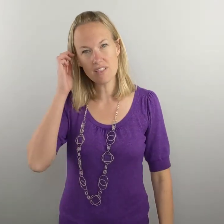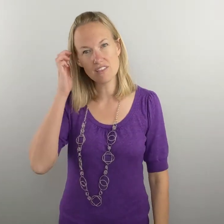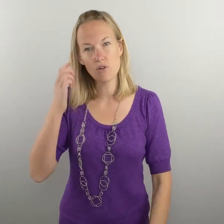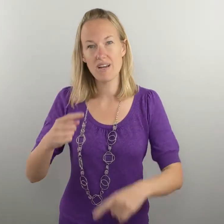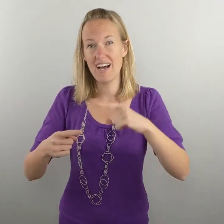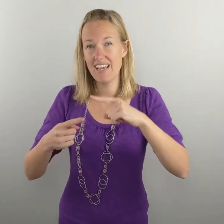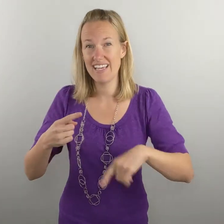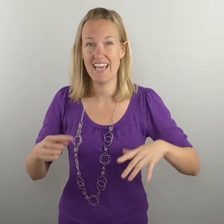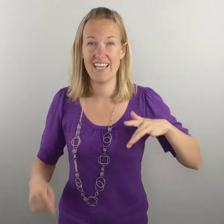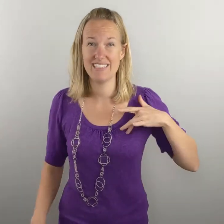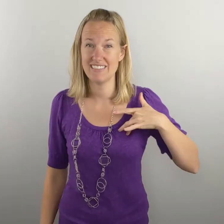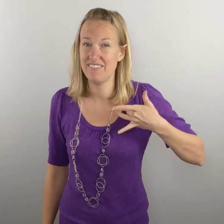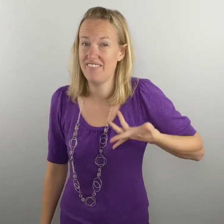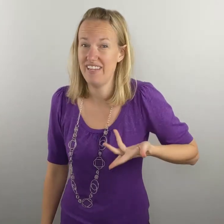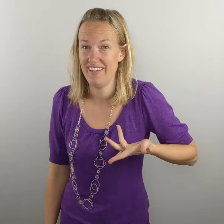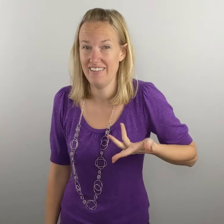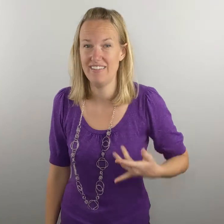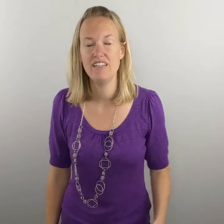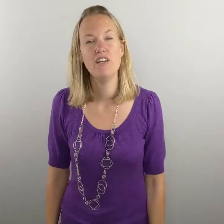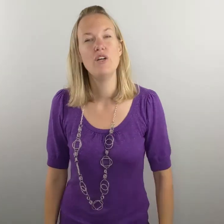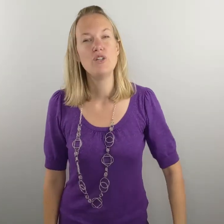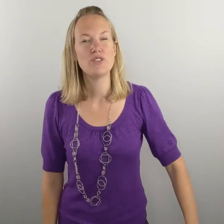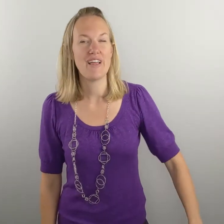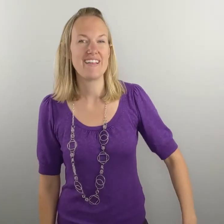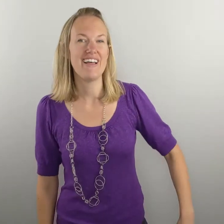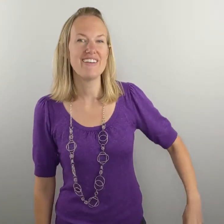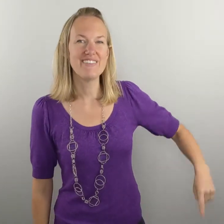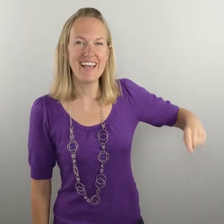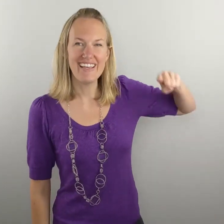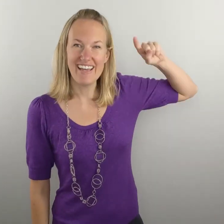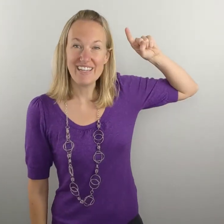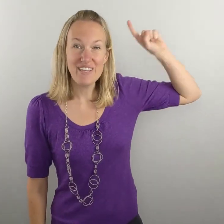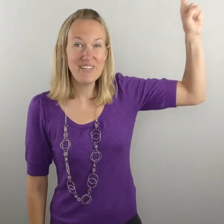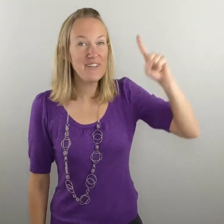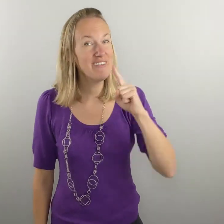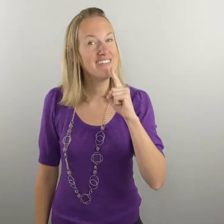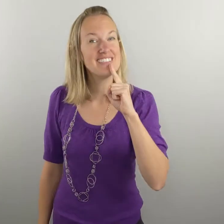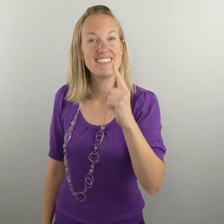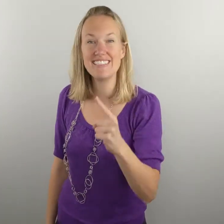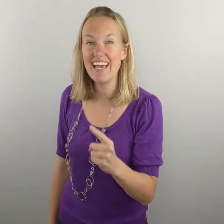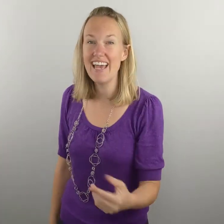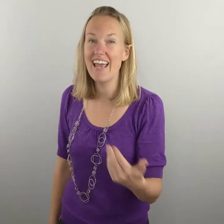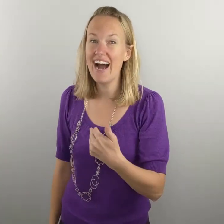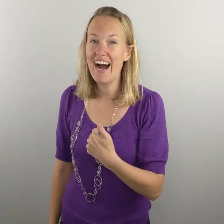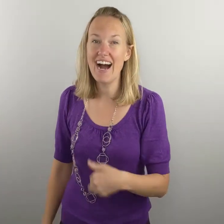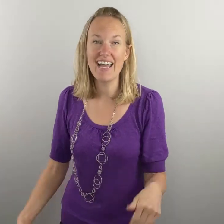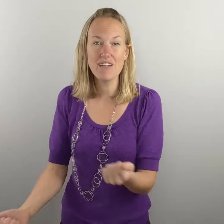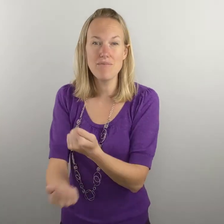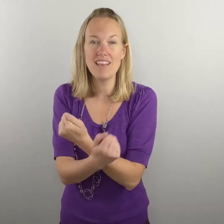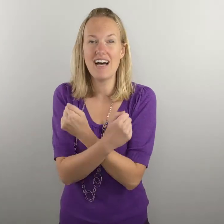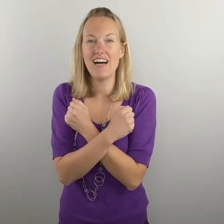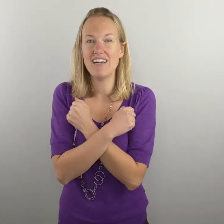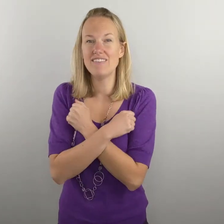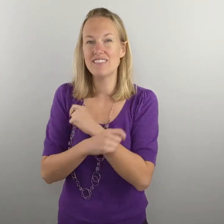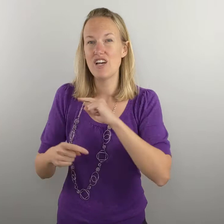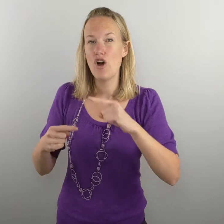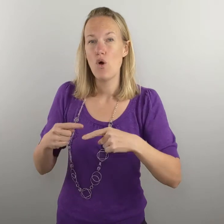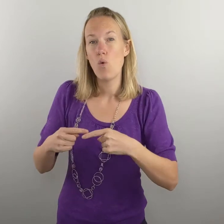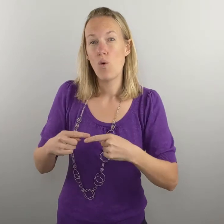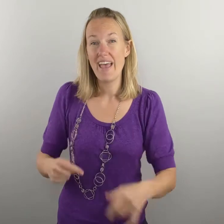So when I can't feel. So that line again, you say I am loved